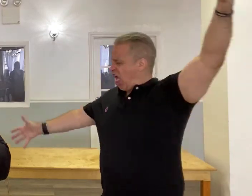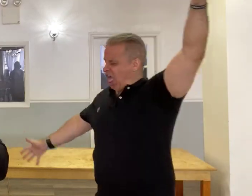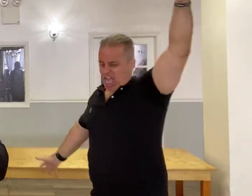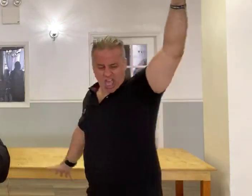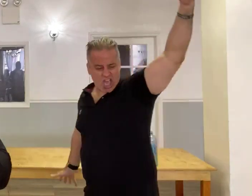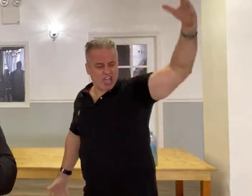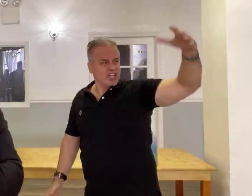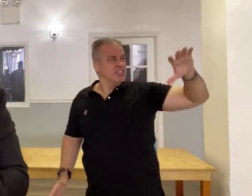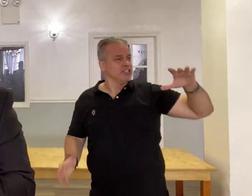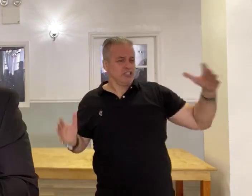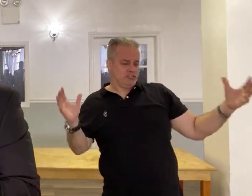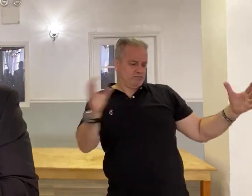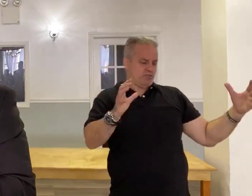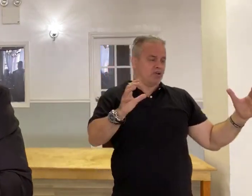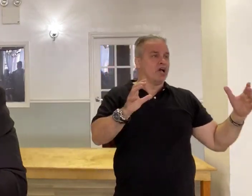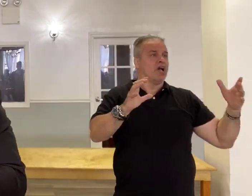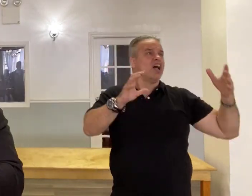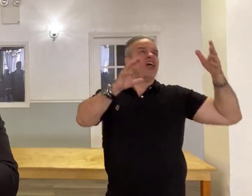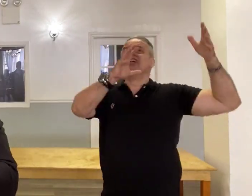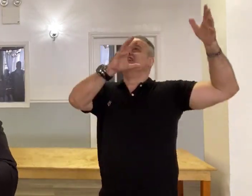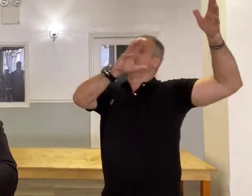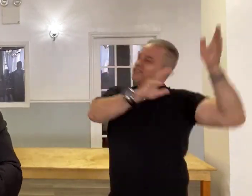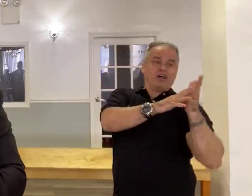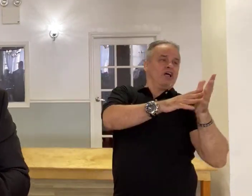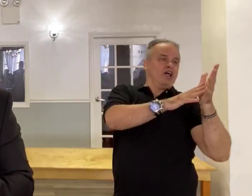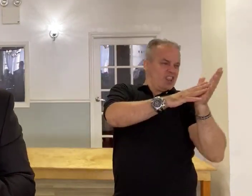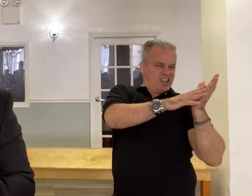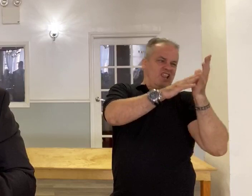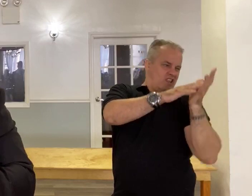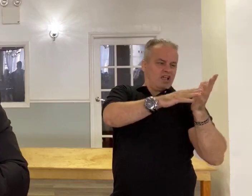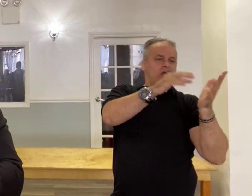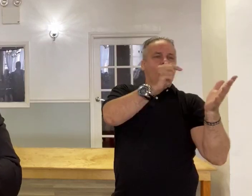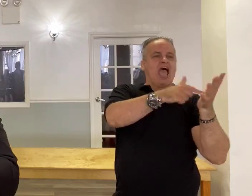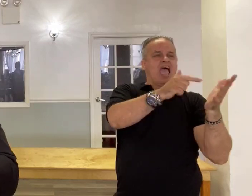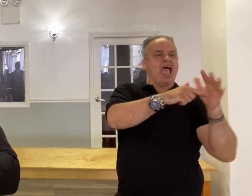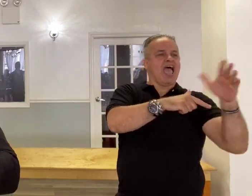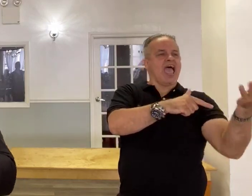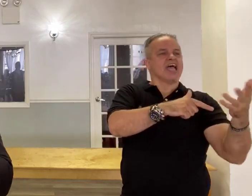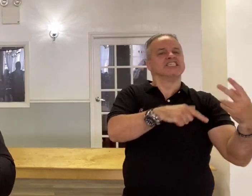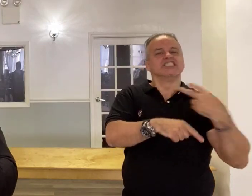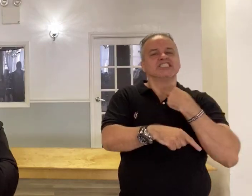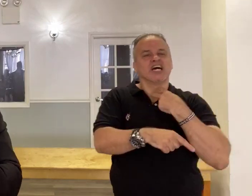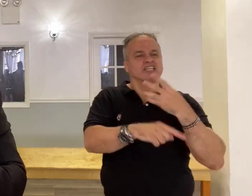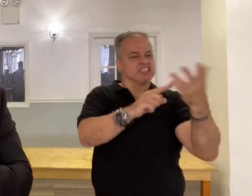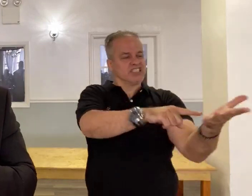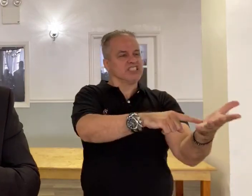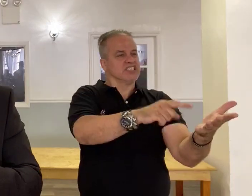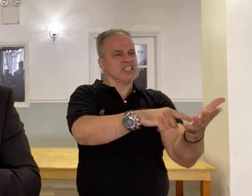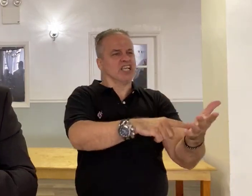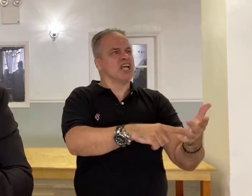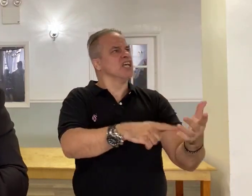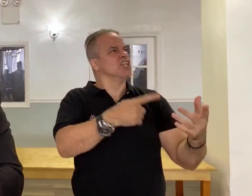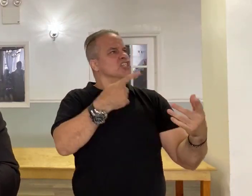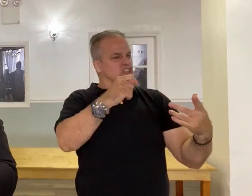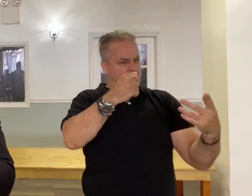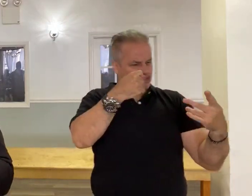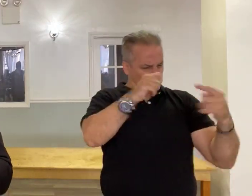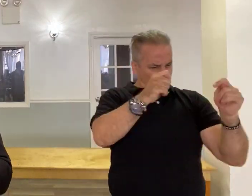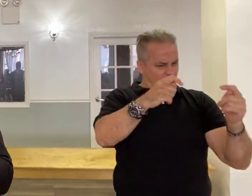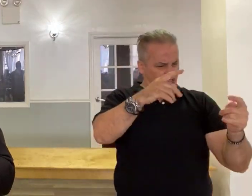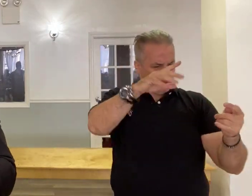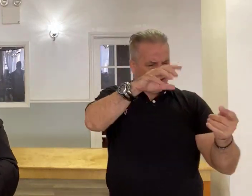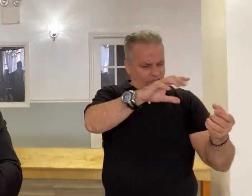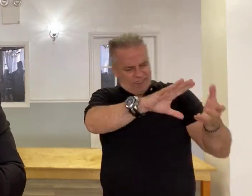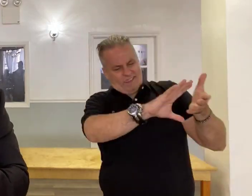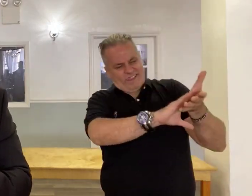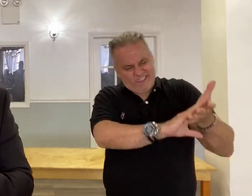the ensuing hours, he's trying to do different things. He tried to do a pulley system, try to pull the boulder off of